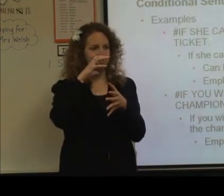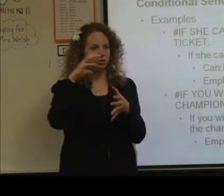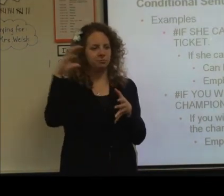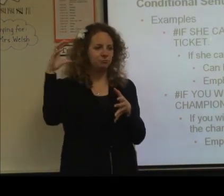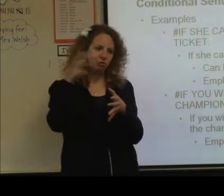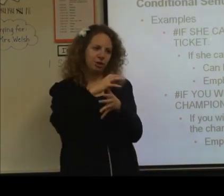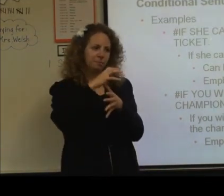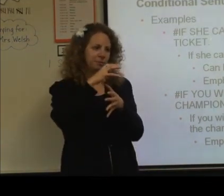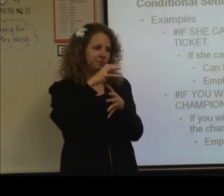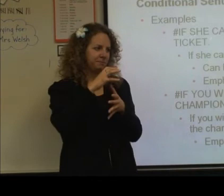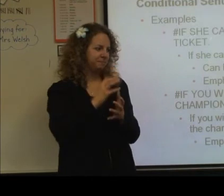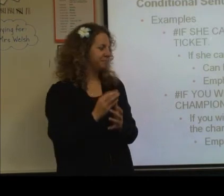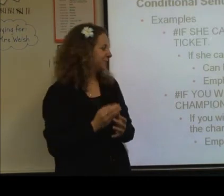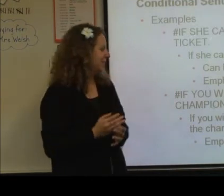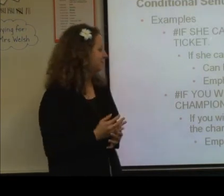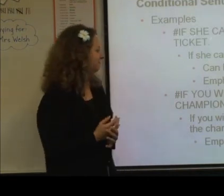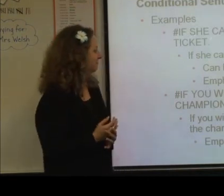So, champ. Okay.